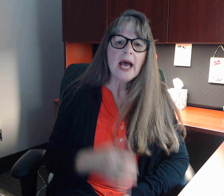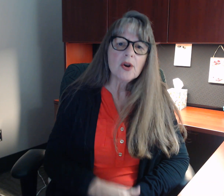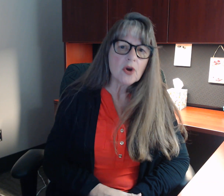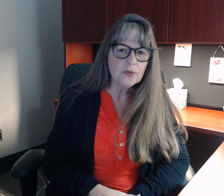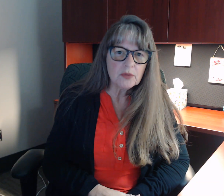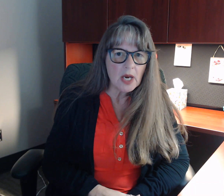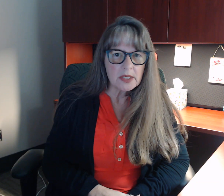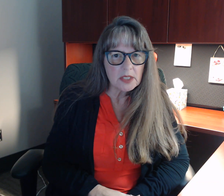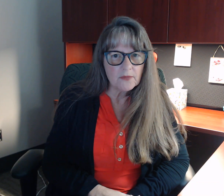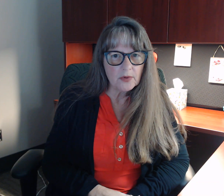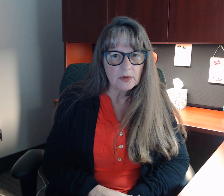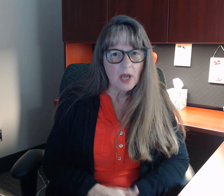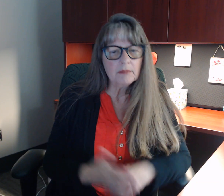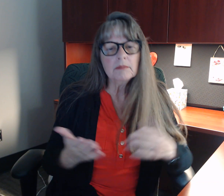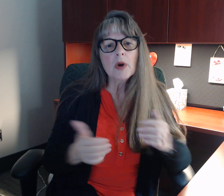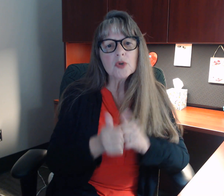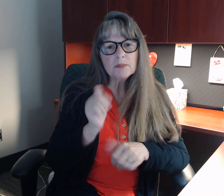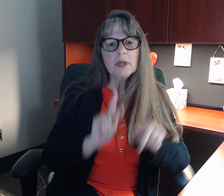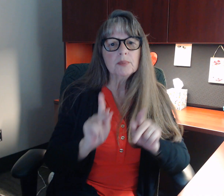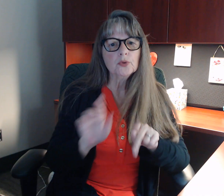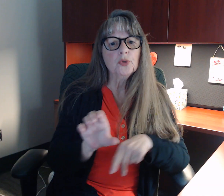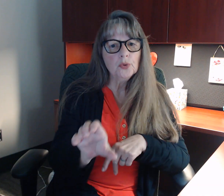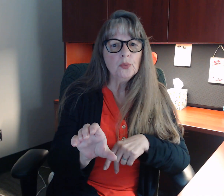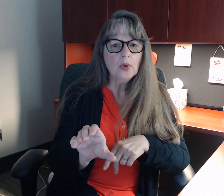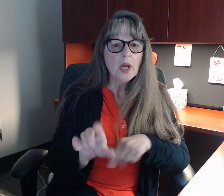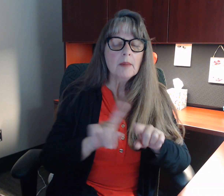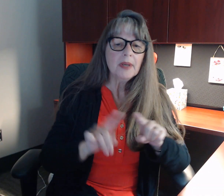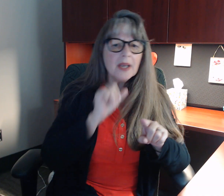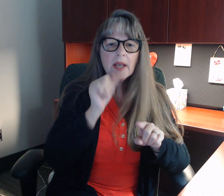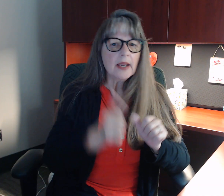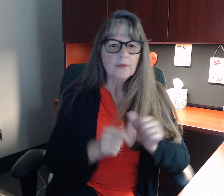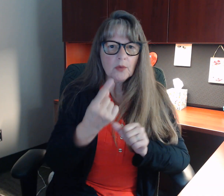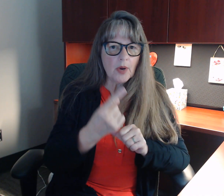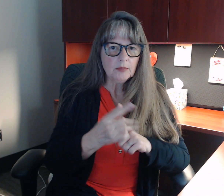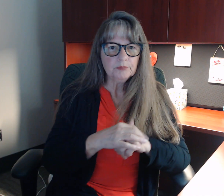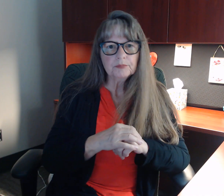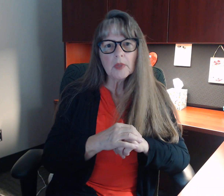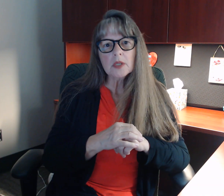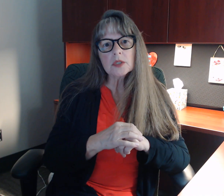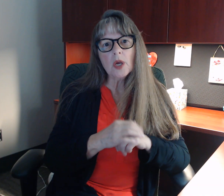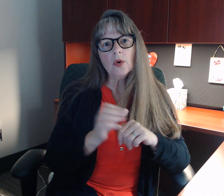know if you got a cell phone or not. Most people do, but not everyone. So,